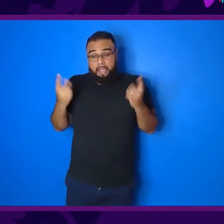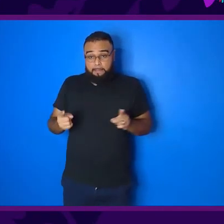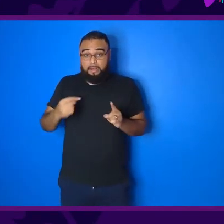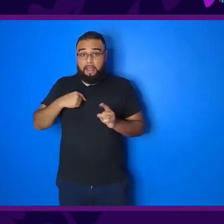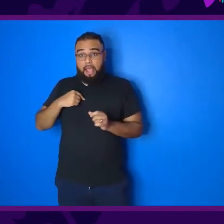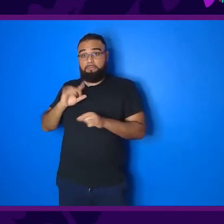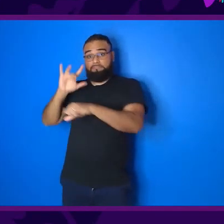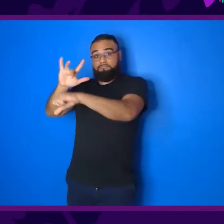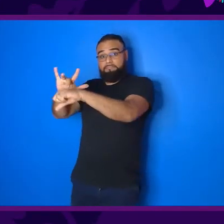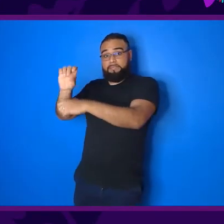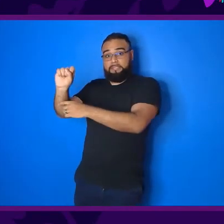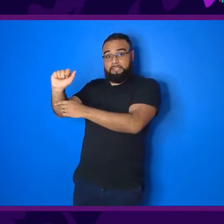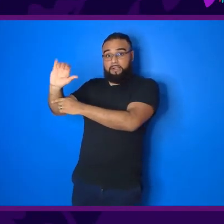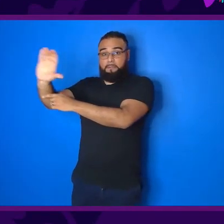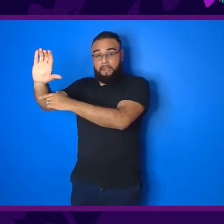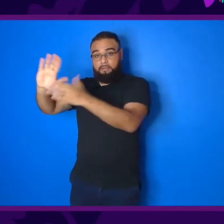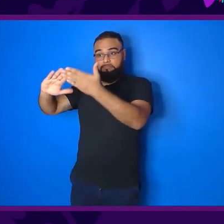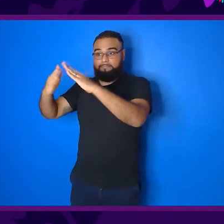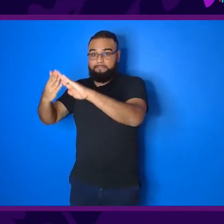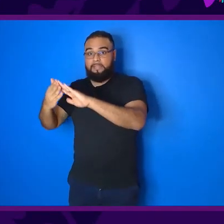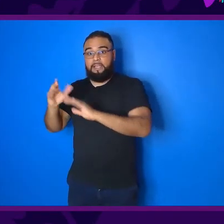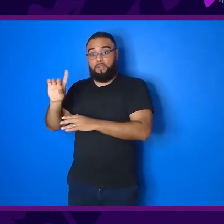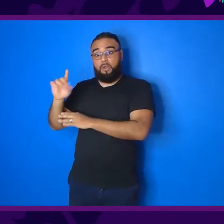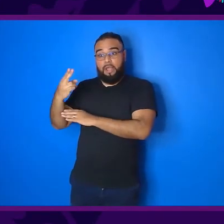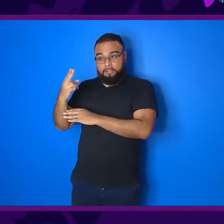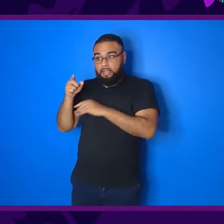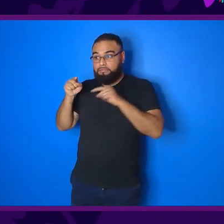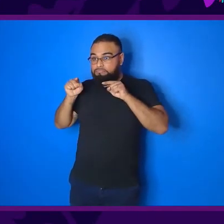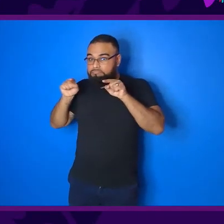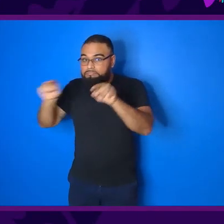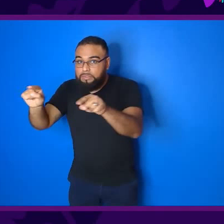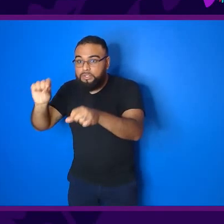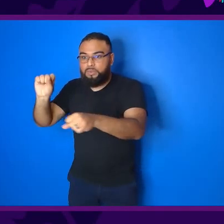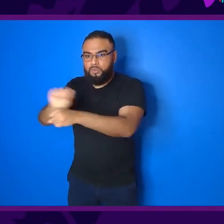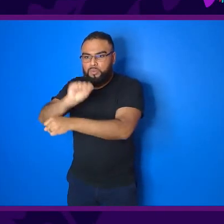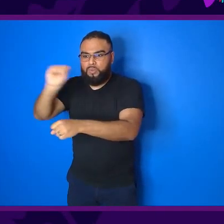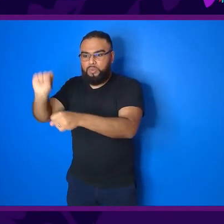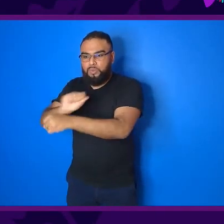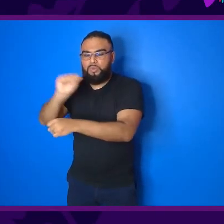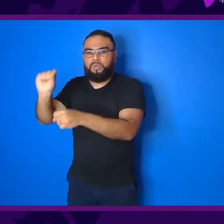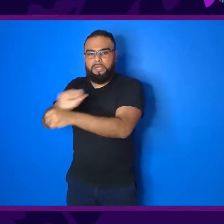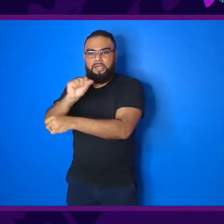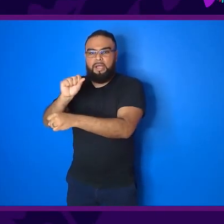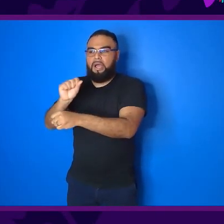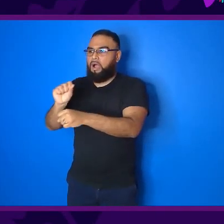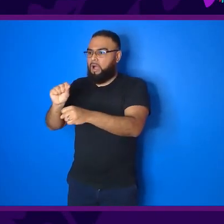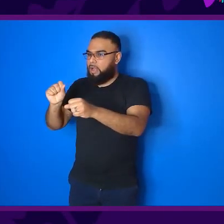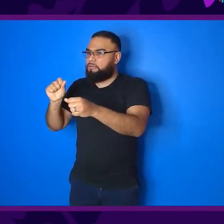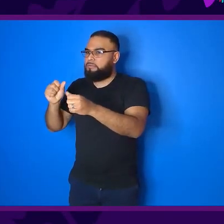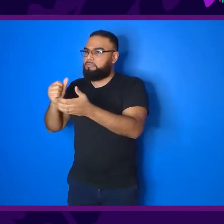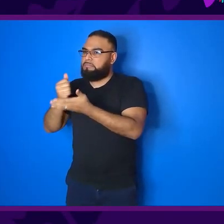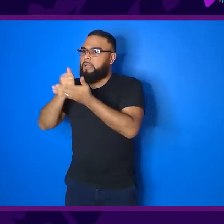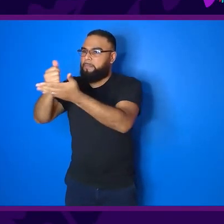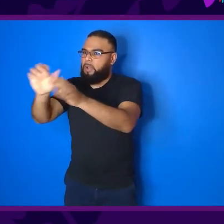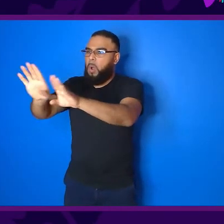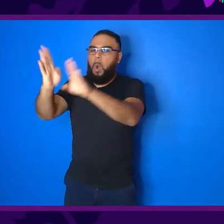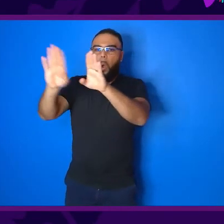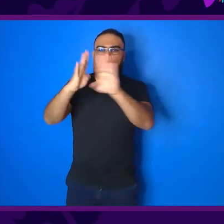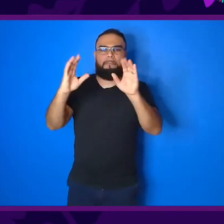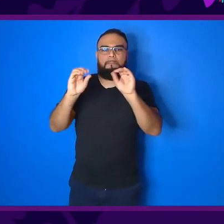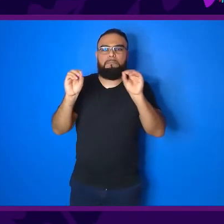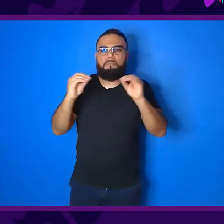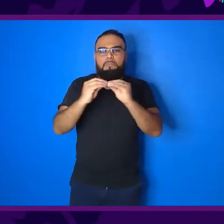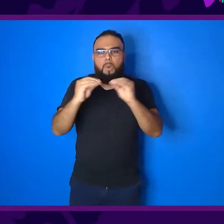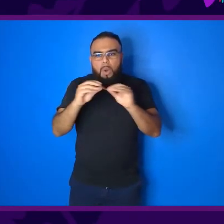working on opening up opportunities and dealing with what was going on with farm